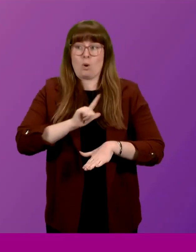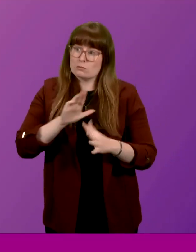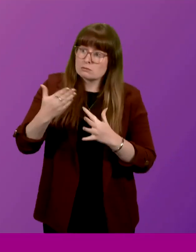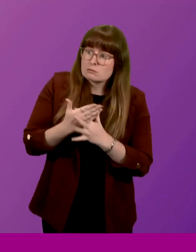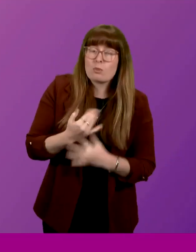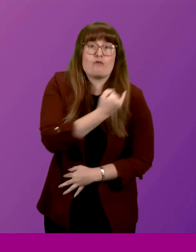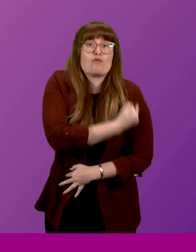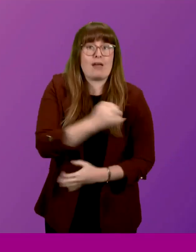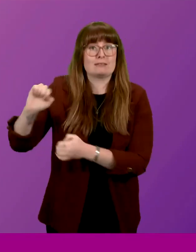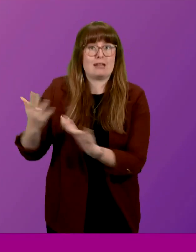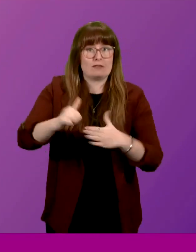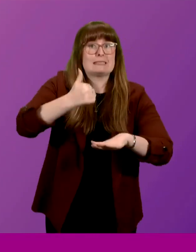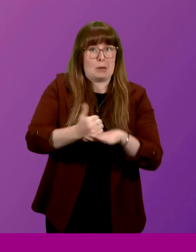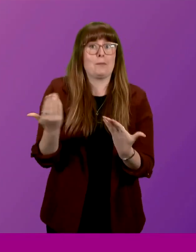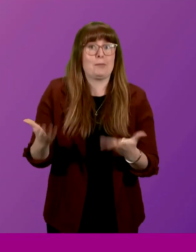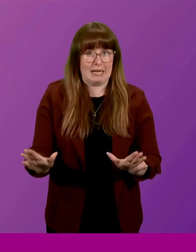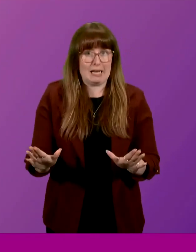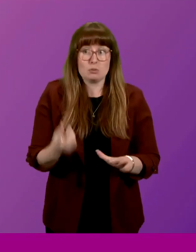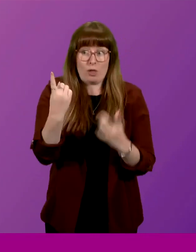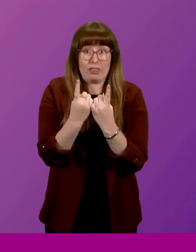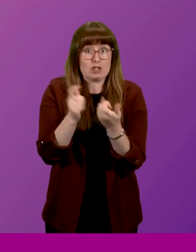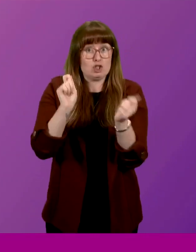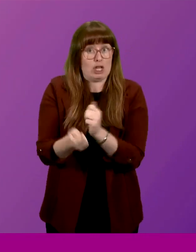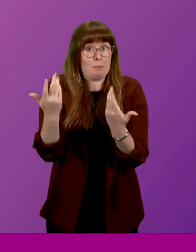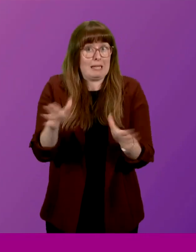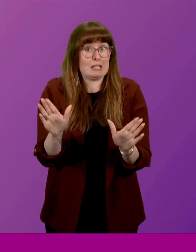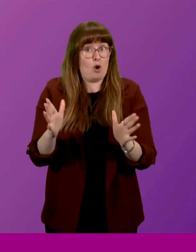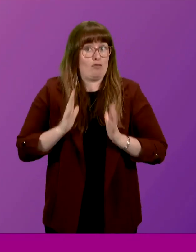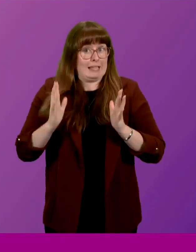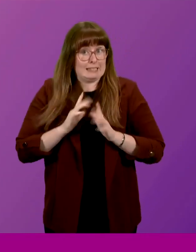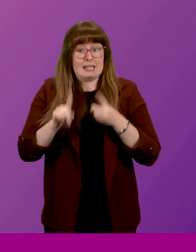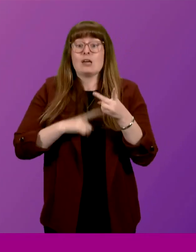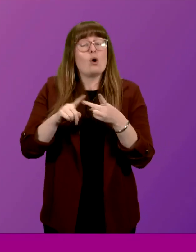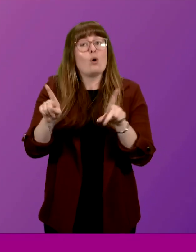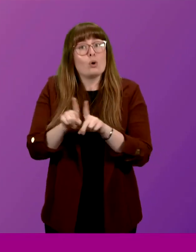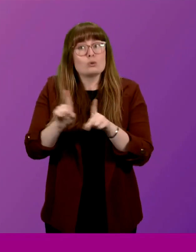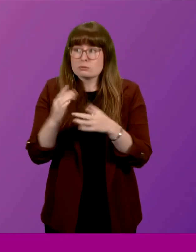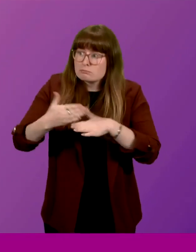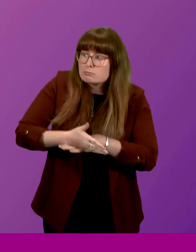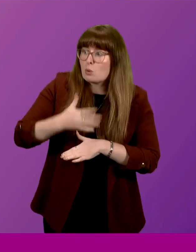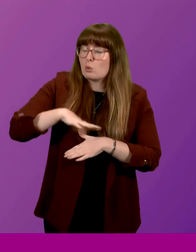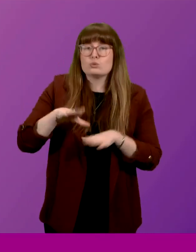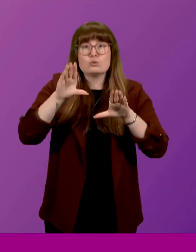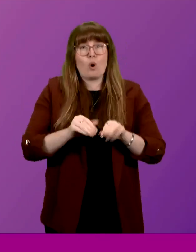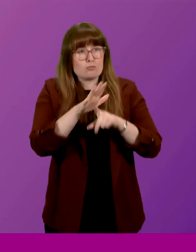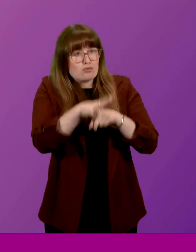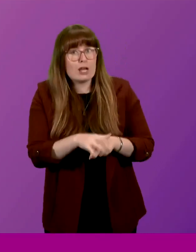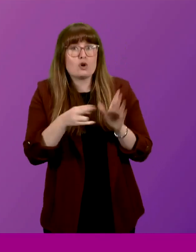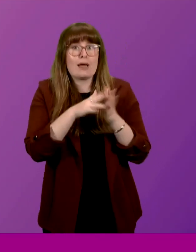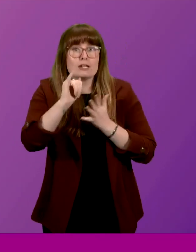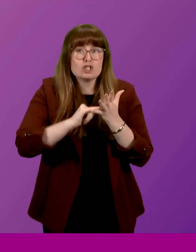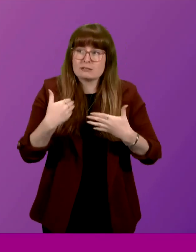frailty services. So that's one thing that's changed materially, along with the efforts to reduce pressure on the health service through